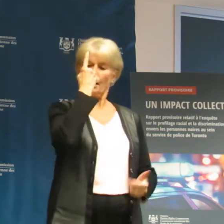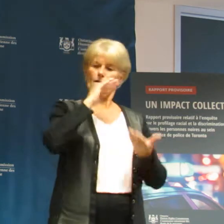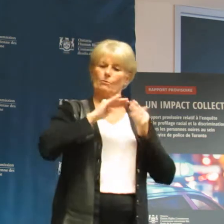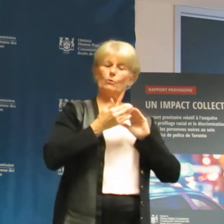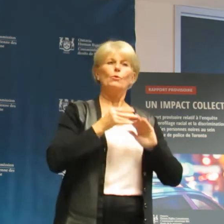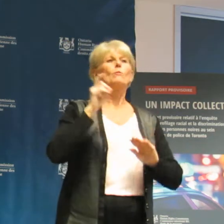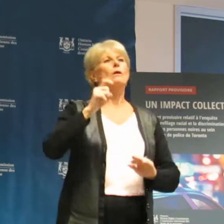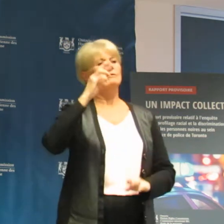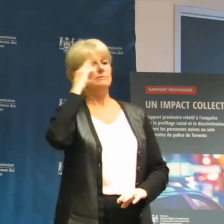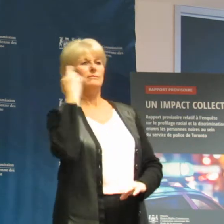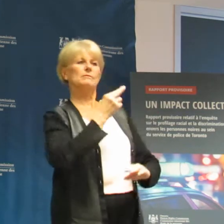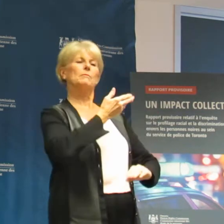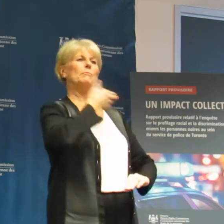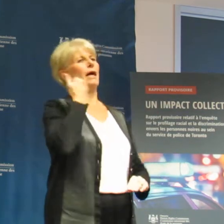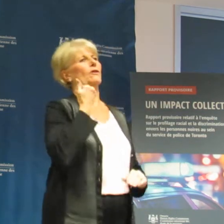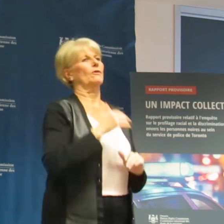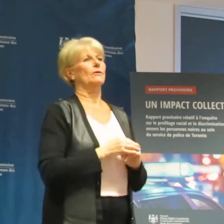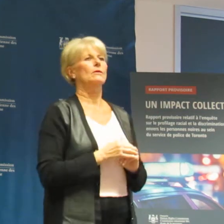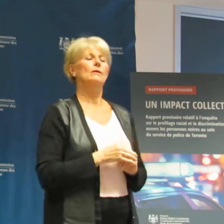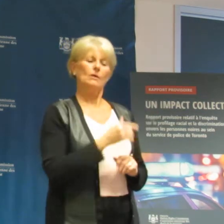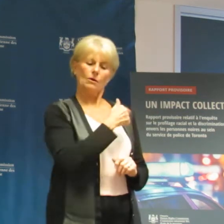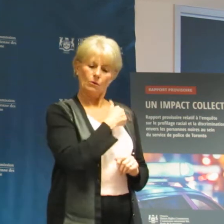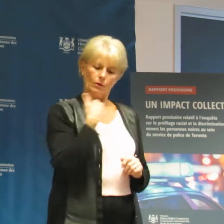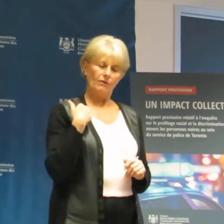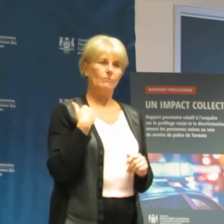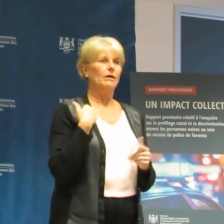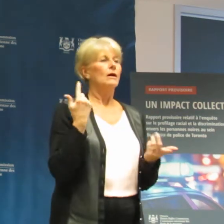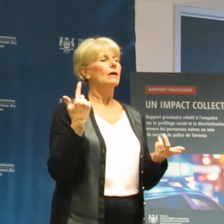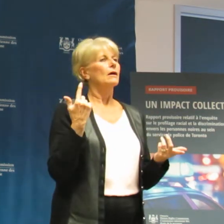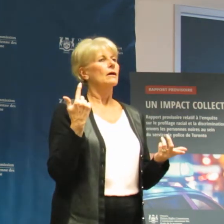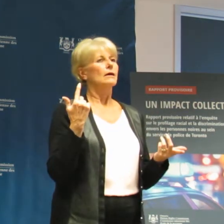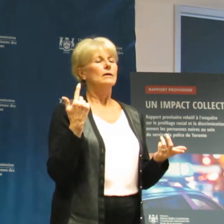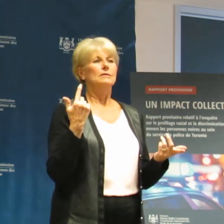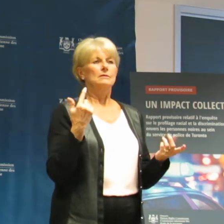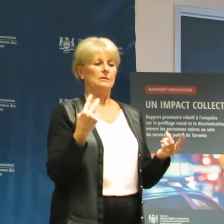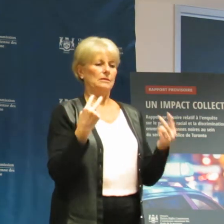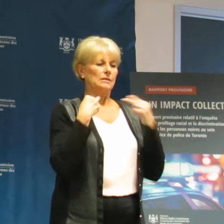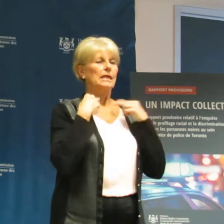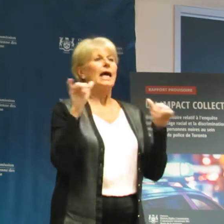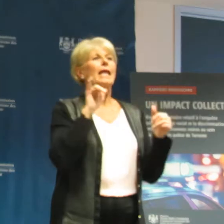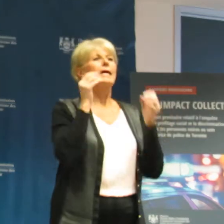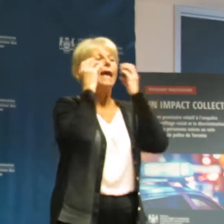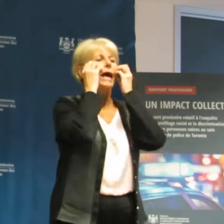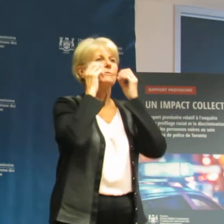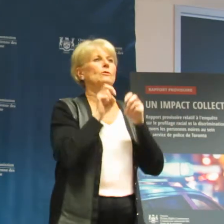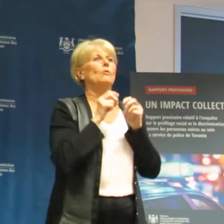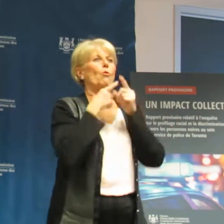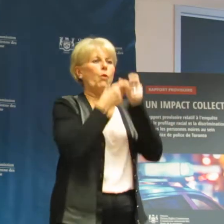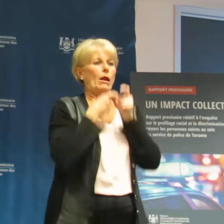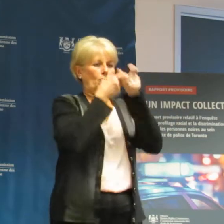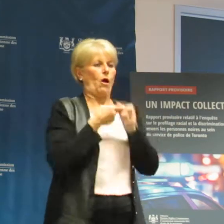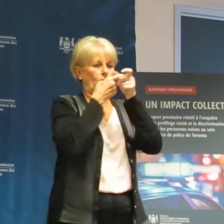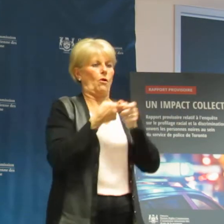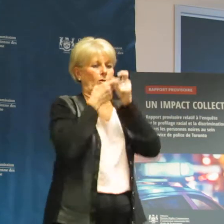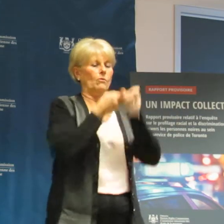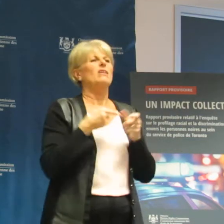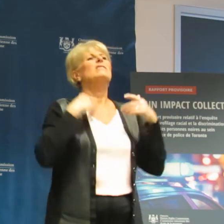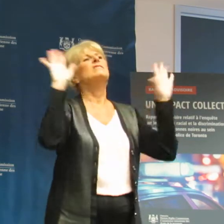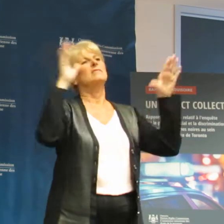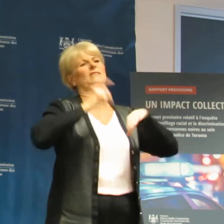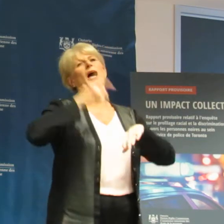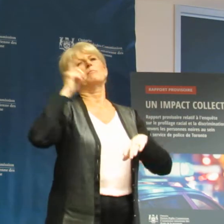be treated better. We have been on the hamster wheel long enough. It is